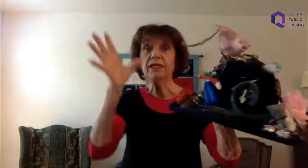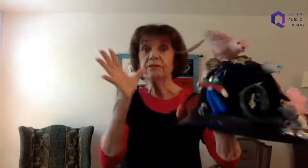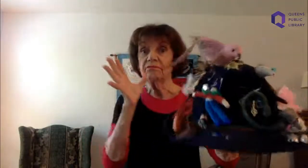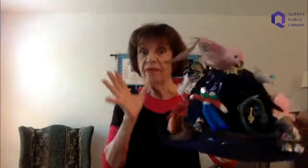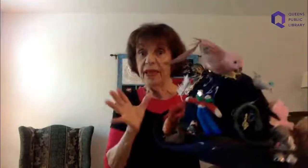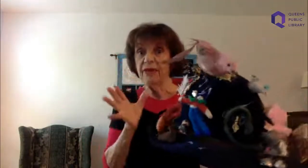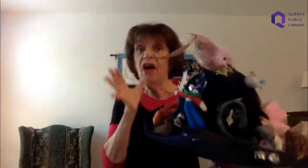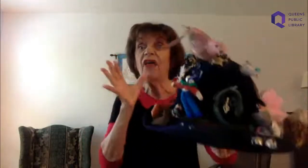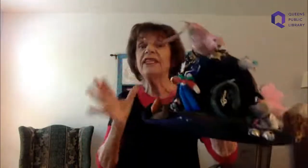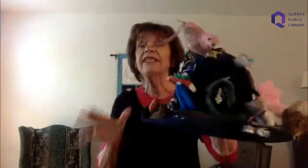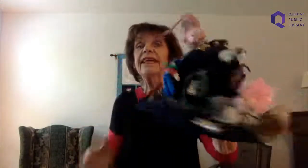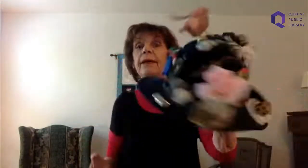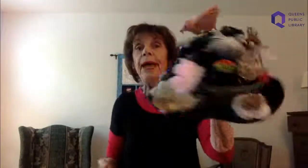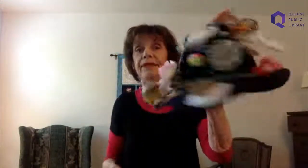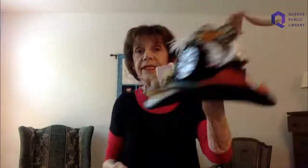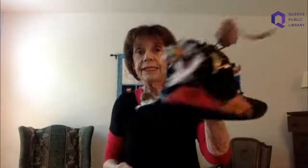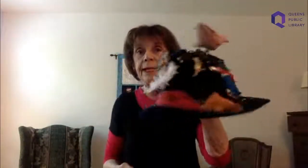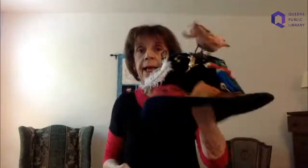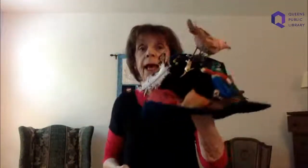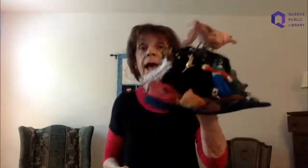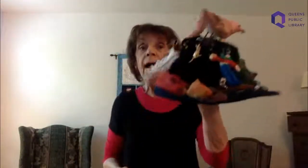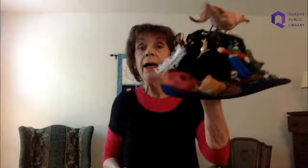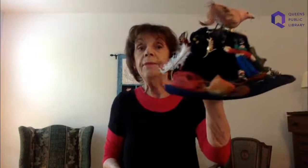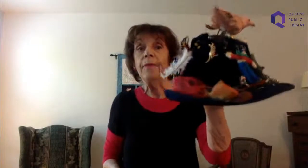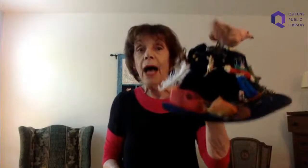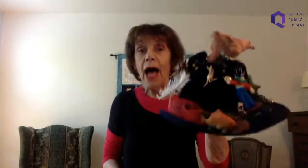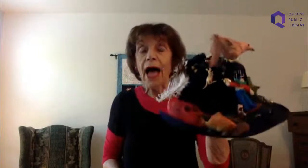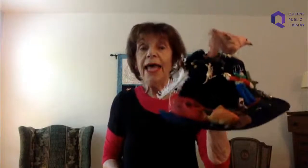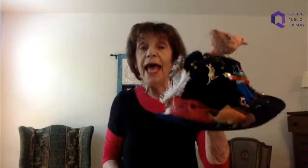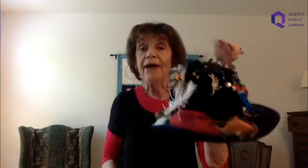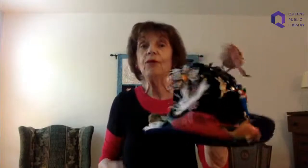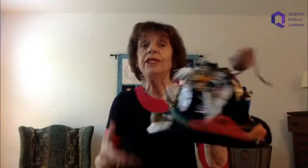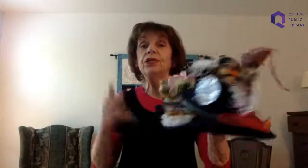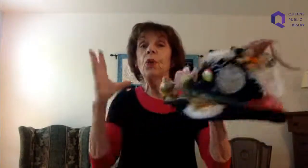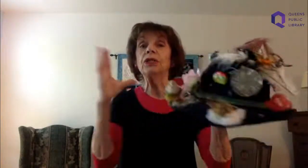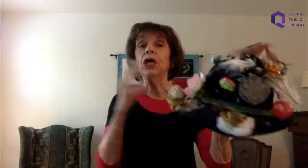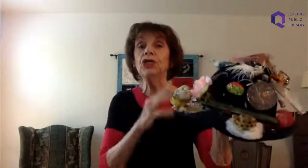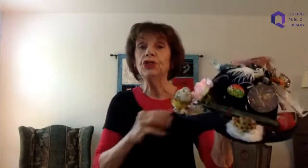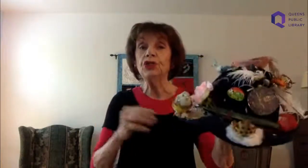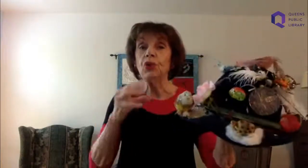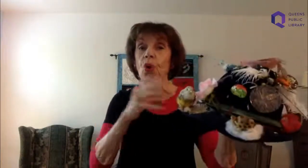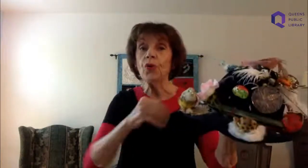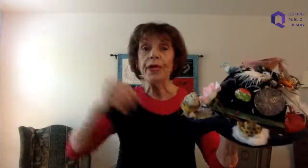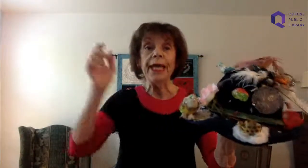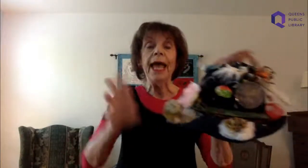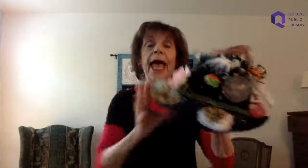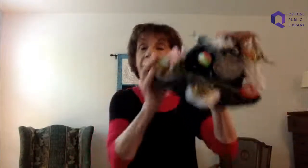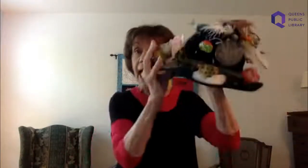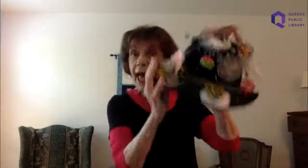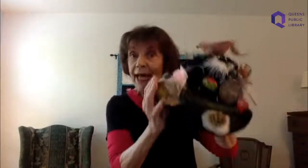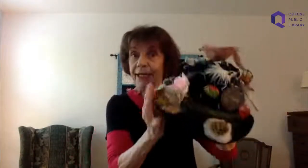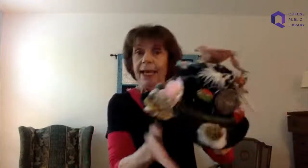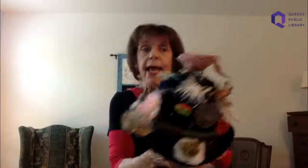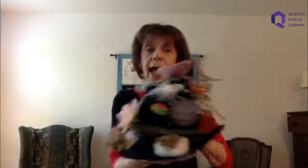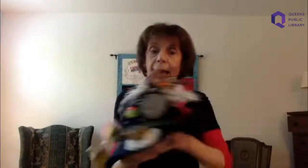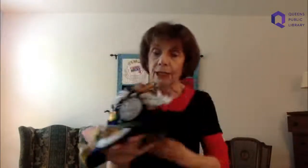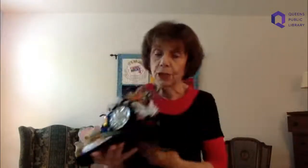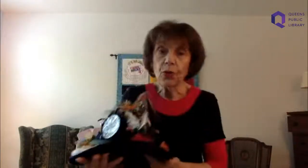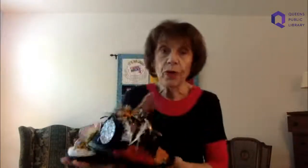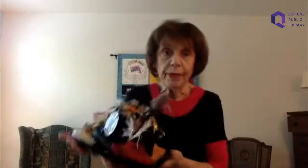mothers, think fathers, think about this. I have what is called a story hat. I took